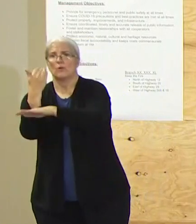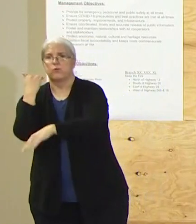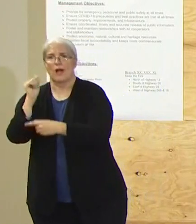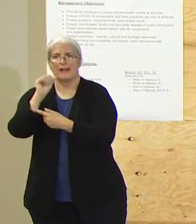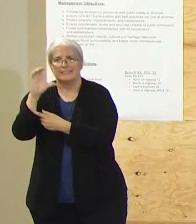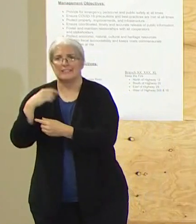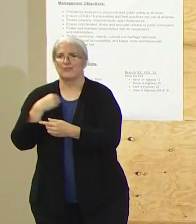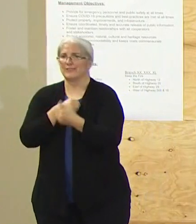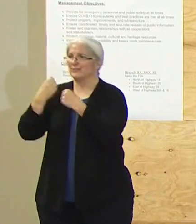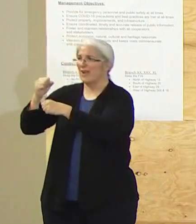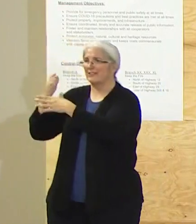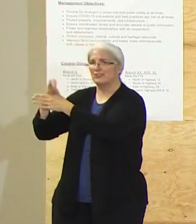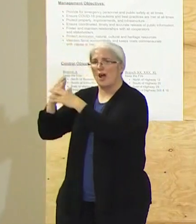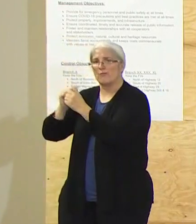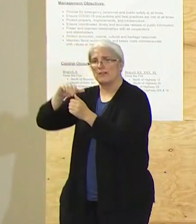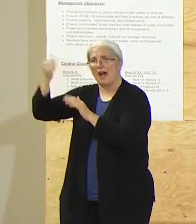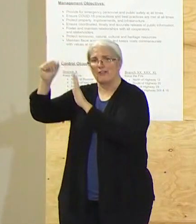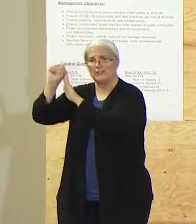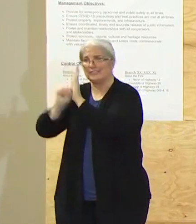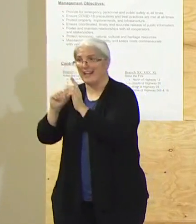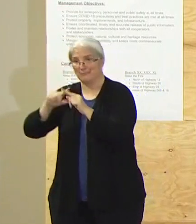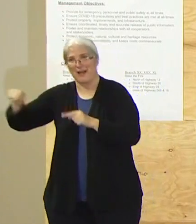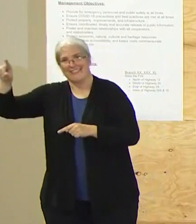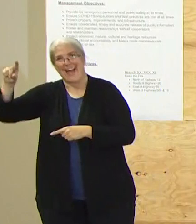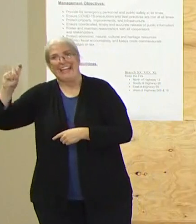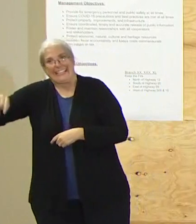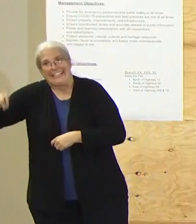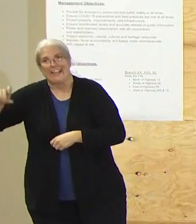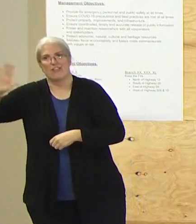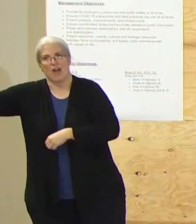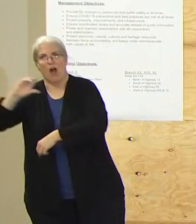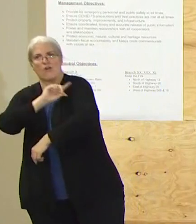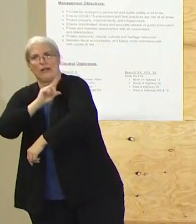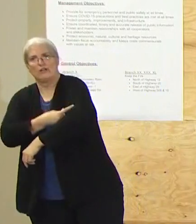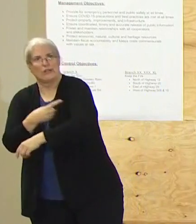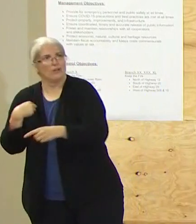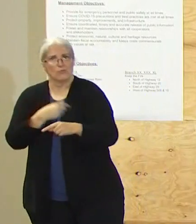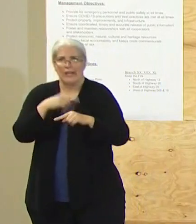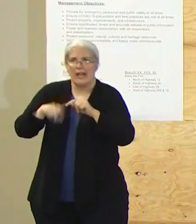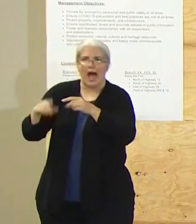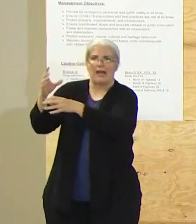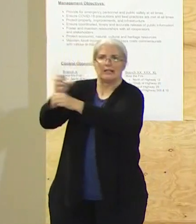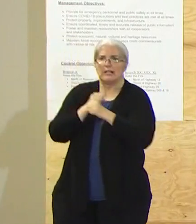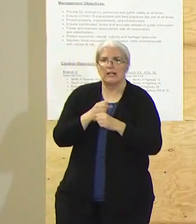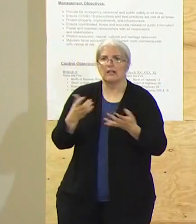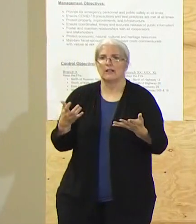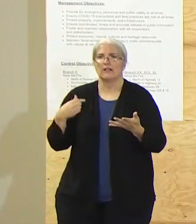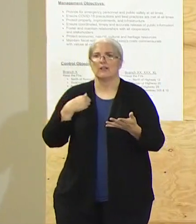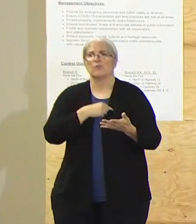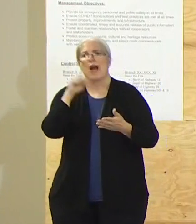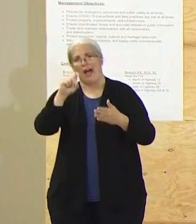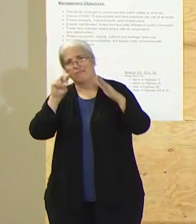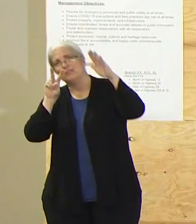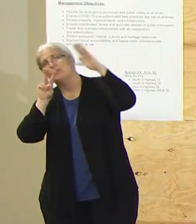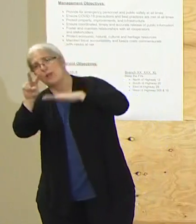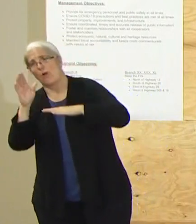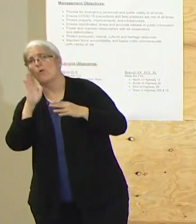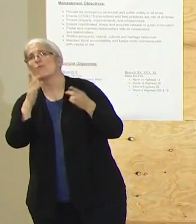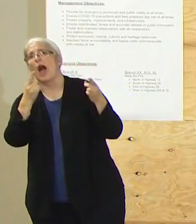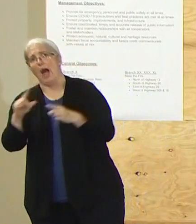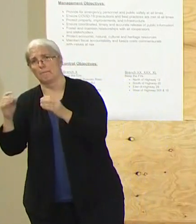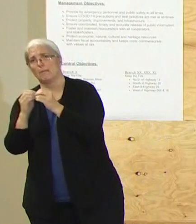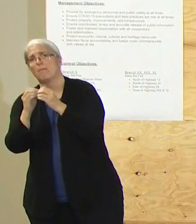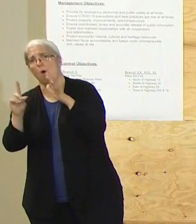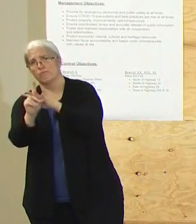protocols, processes, and procedures that will anticipate that happening more often so that we can mitigate and never have to experience those